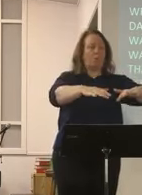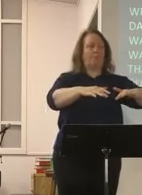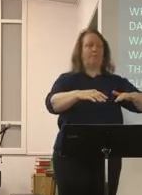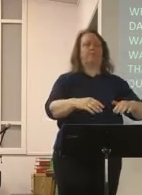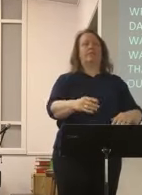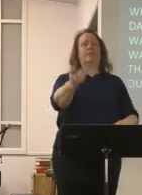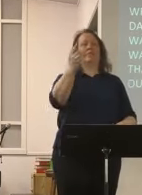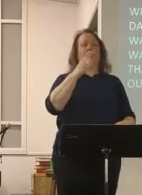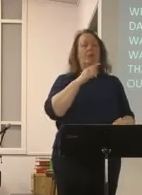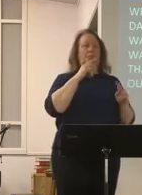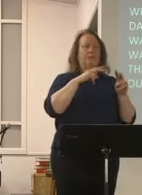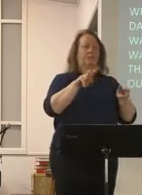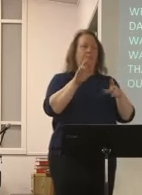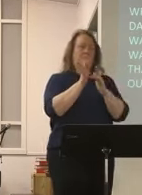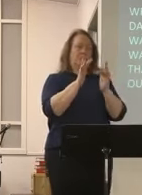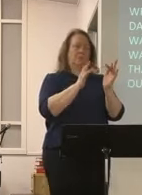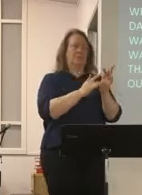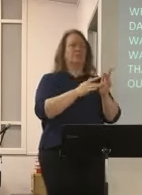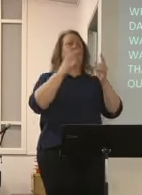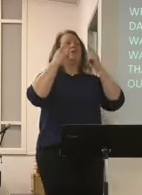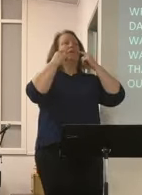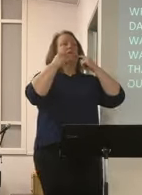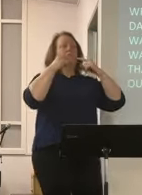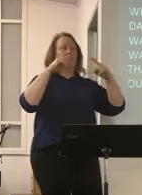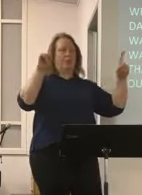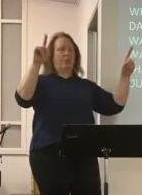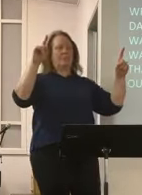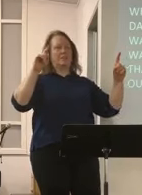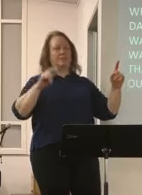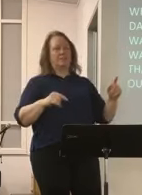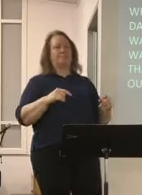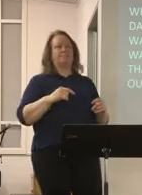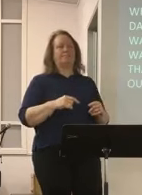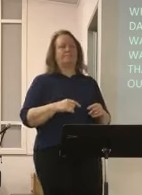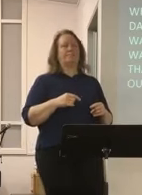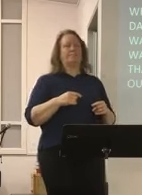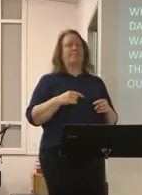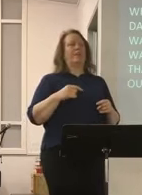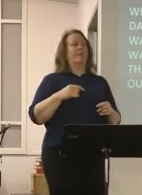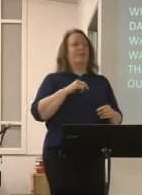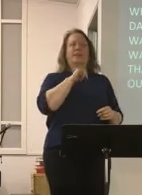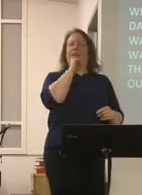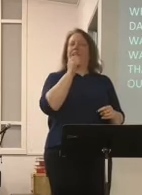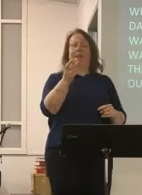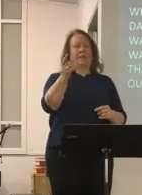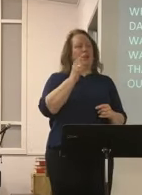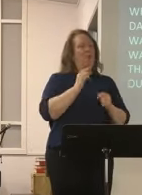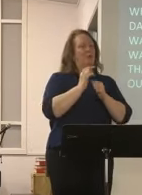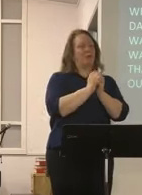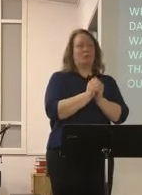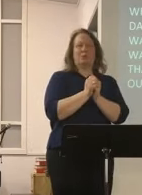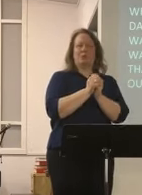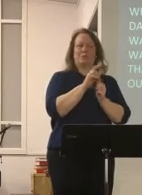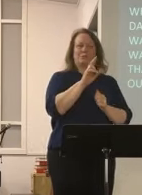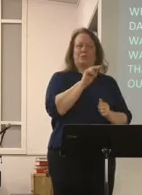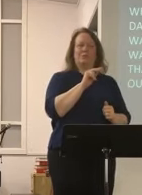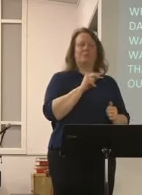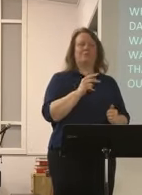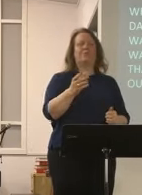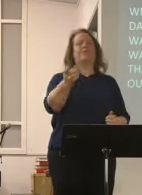Jesus. He is this huge celebrity. They're not coming to worship him. They're coming